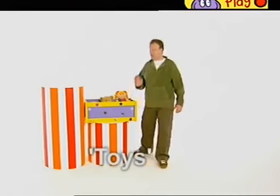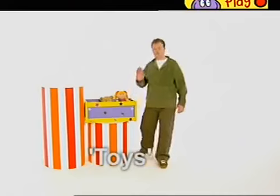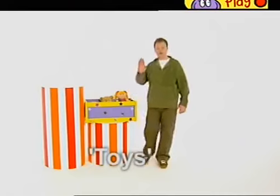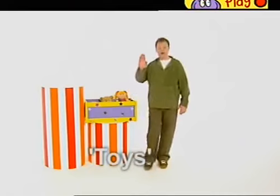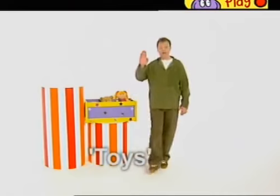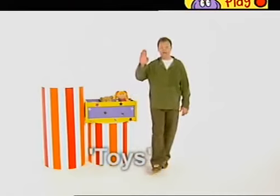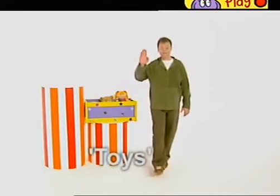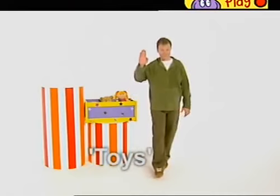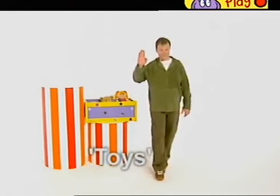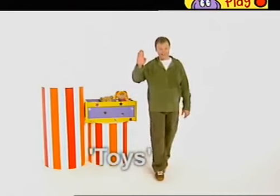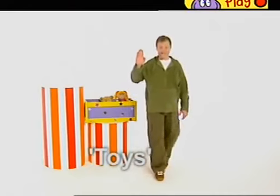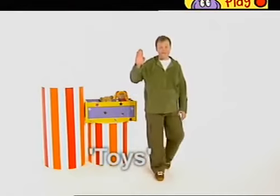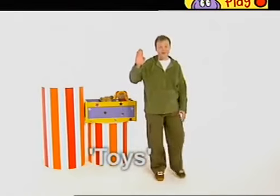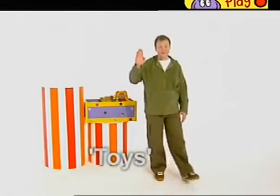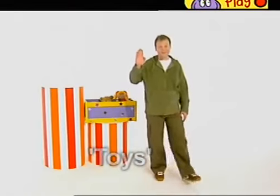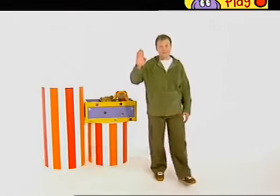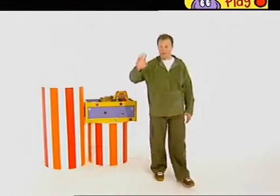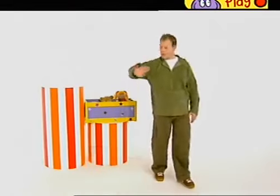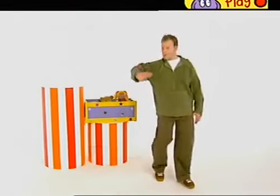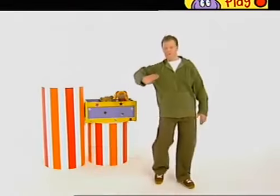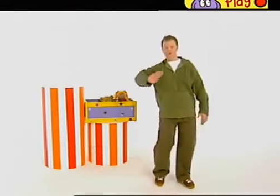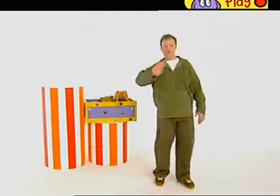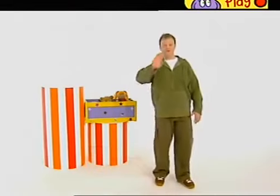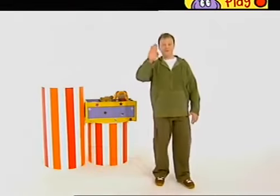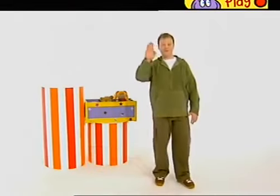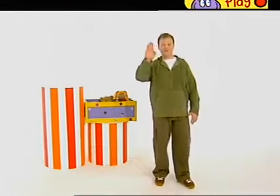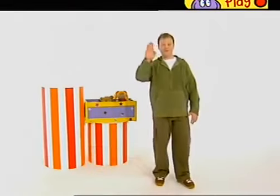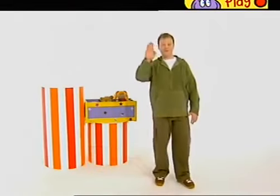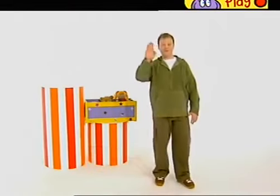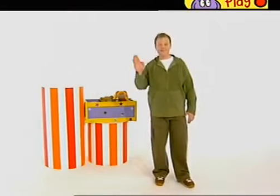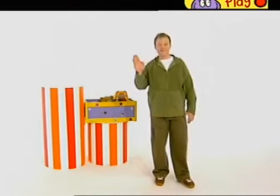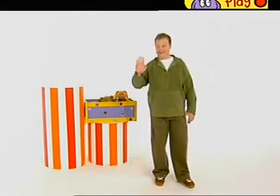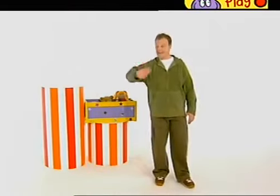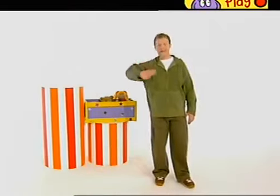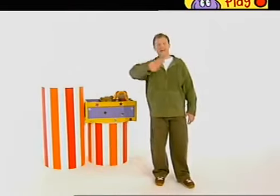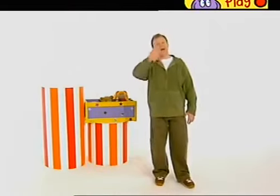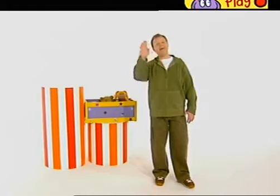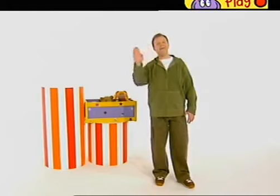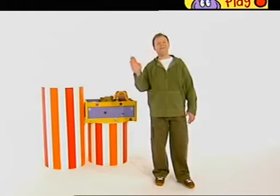Lift your hand just like so. Move it around and say, hello.